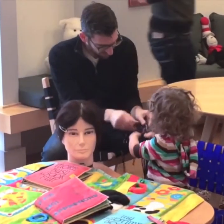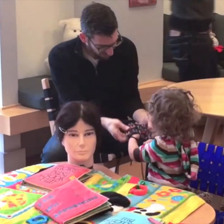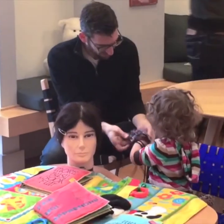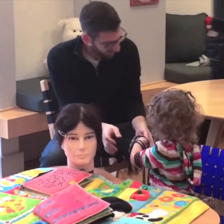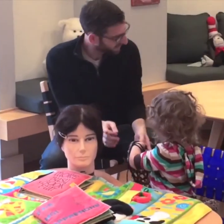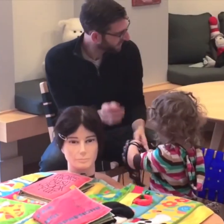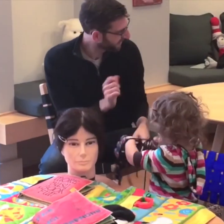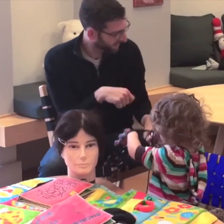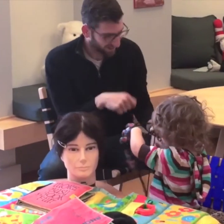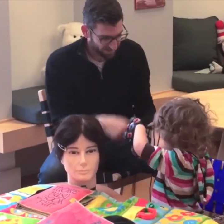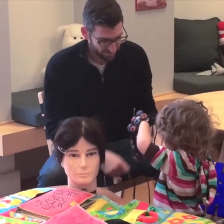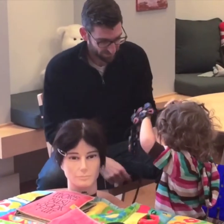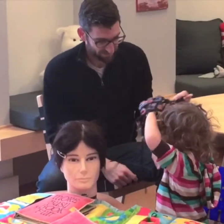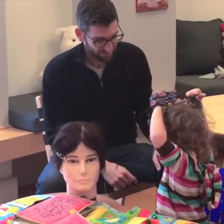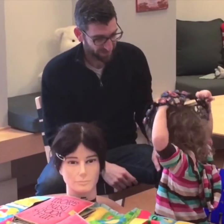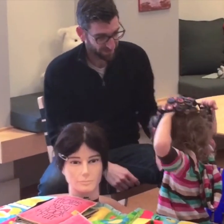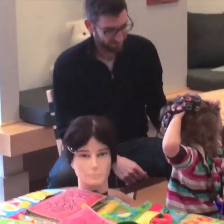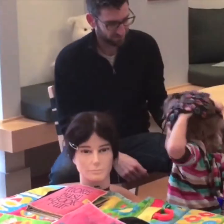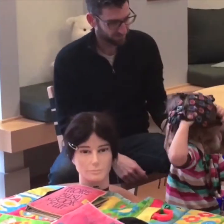Yeah, that's really cool. Yeah.